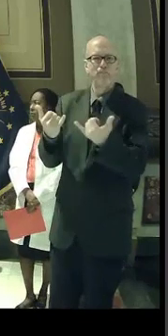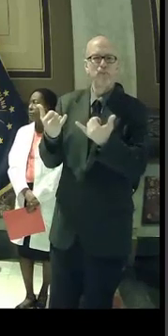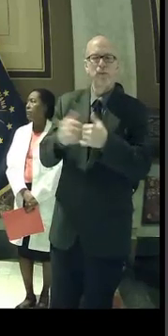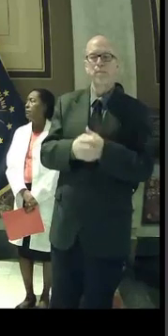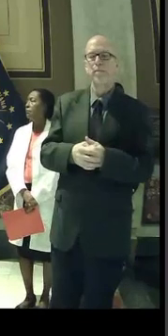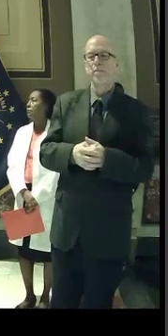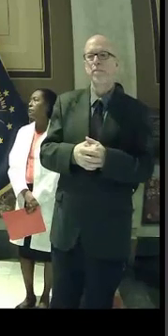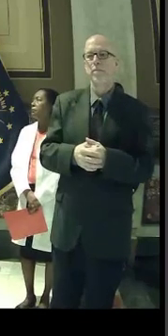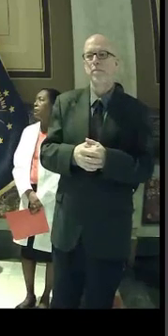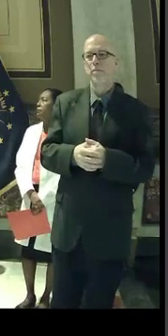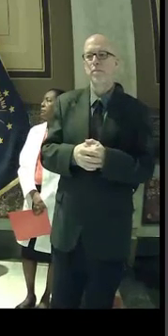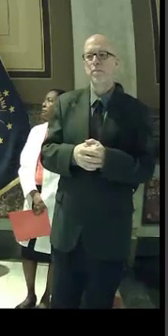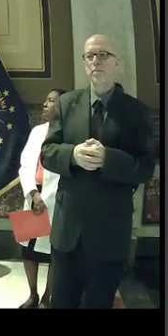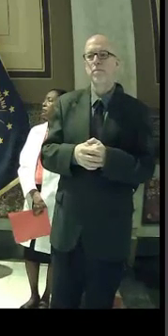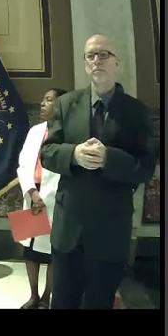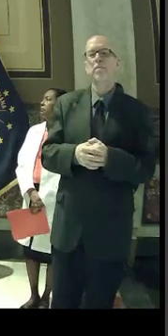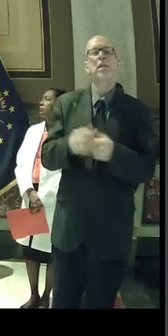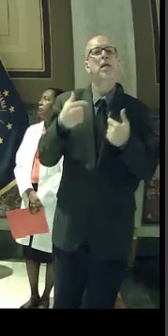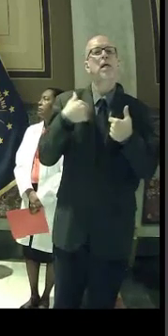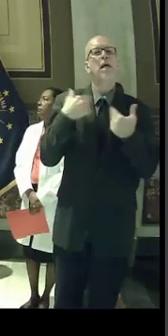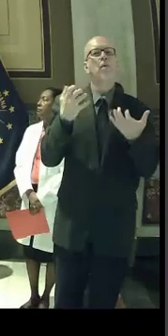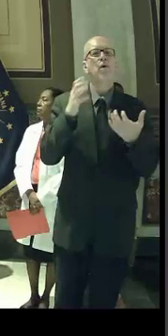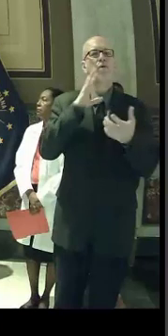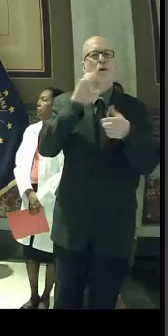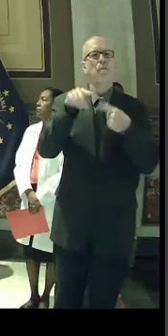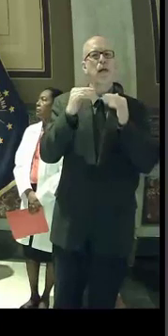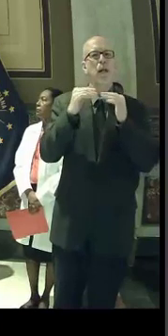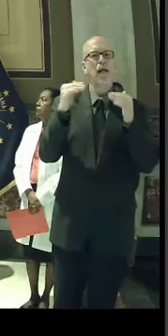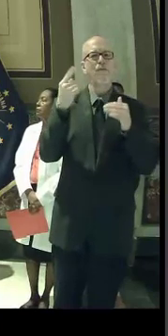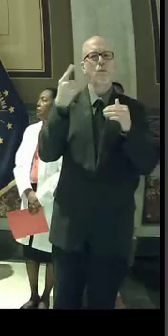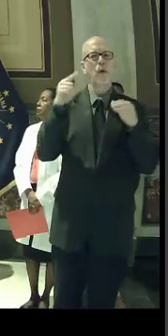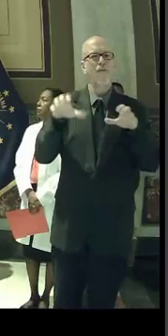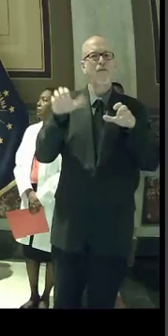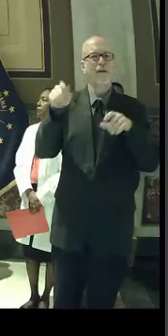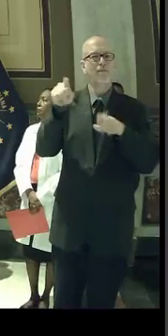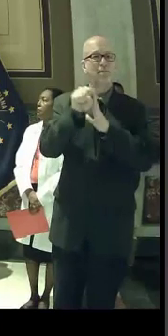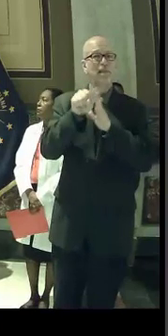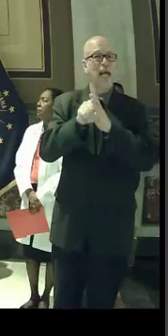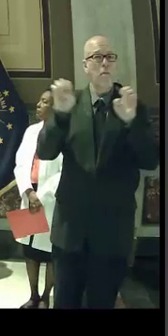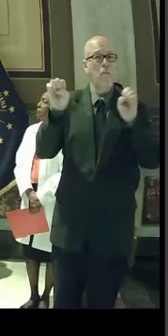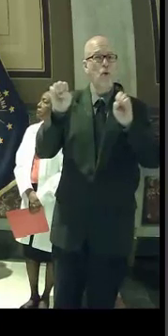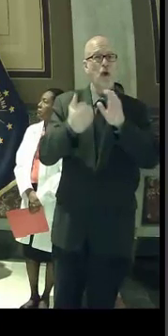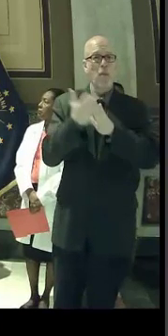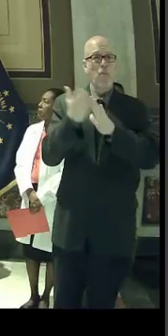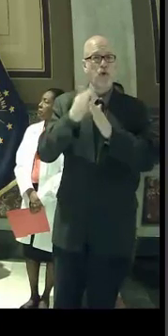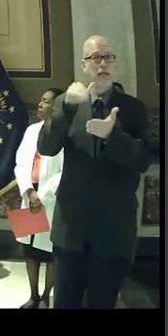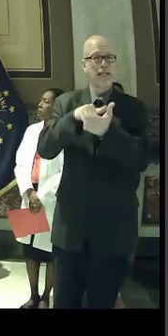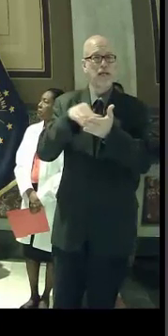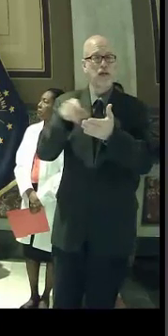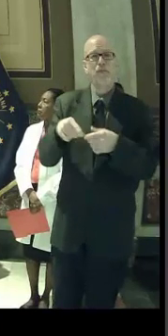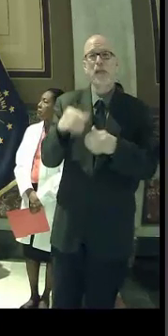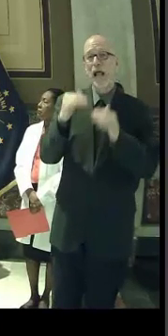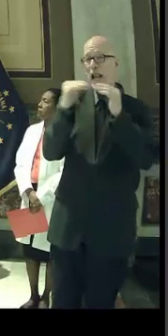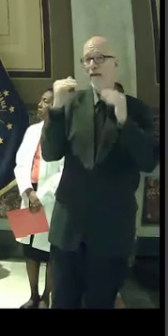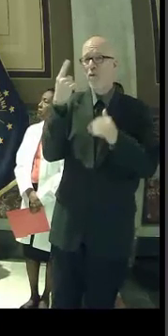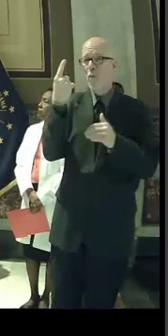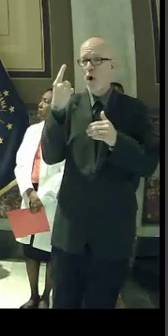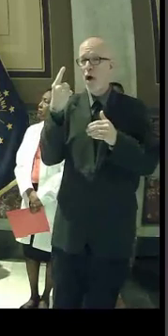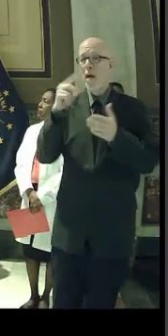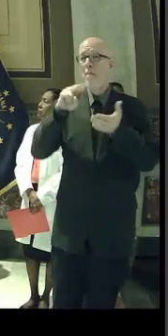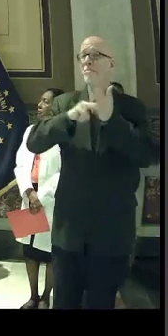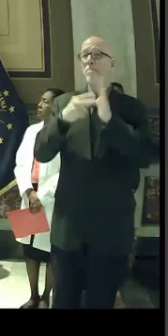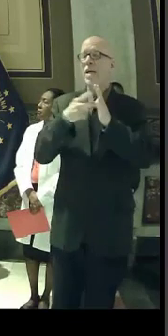today. I'm here to speak to the Level 1 activation of the State Emergency Operations Center. Level 1 activation